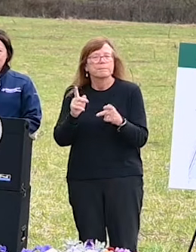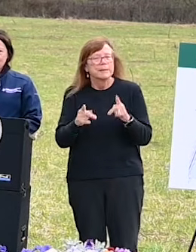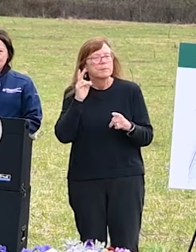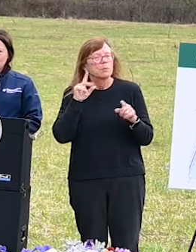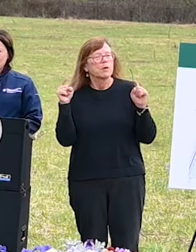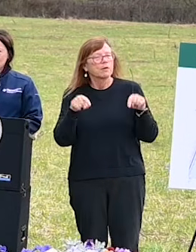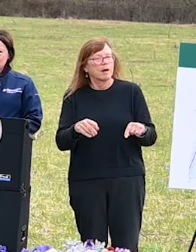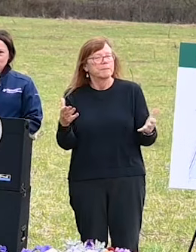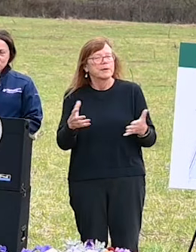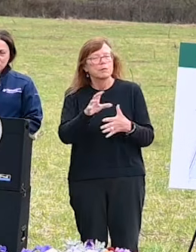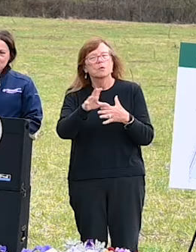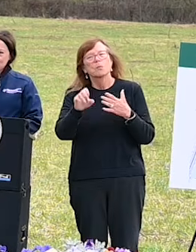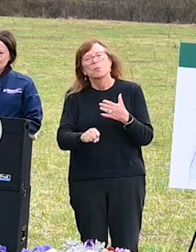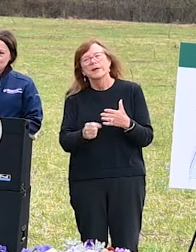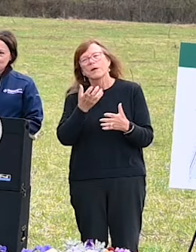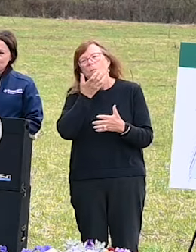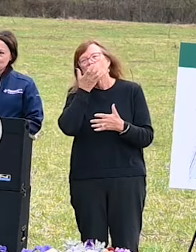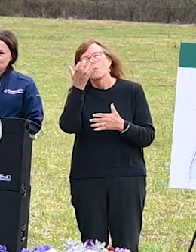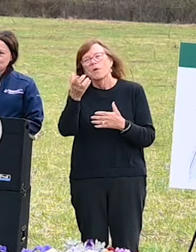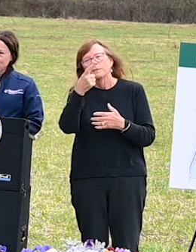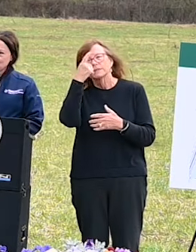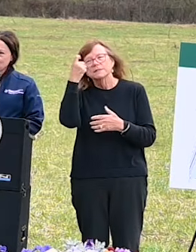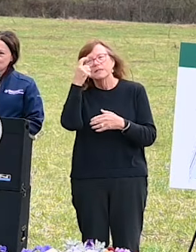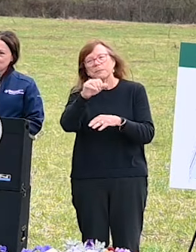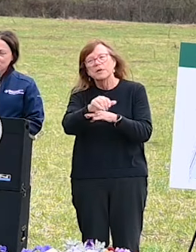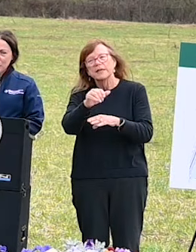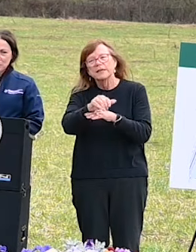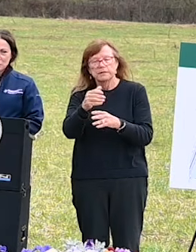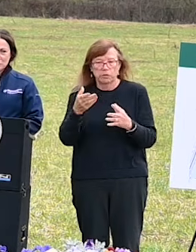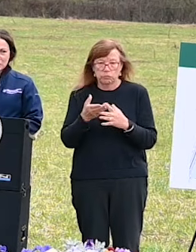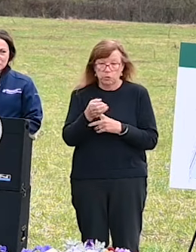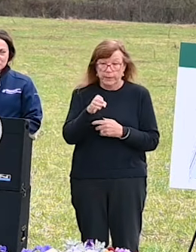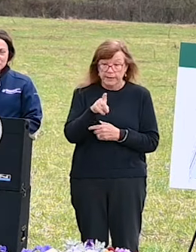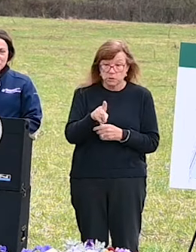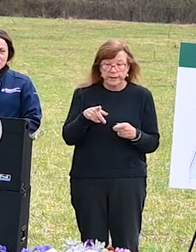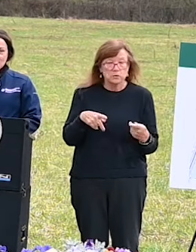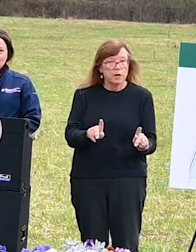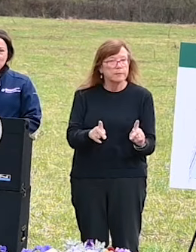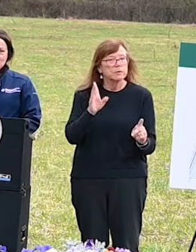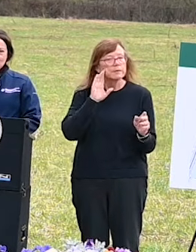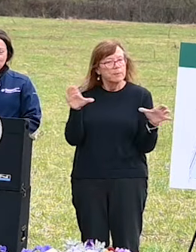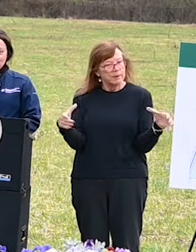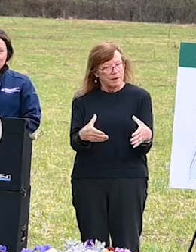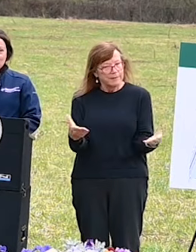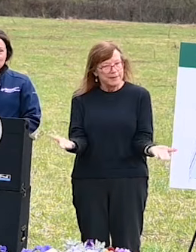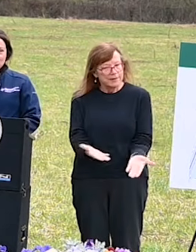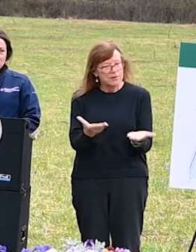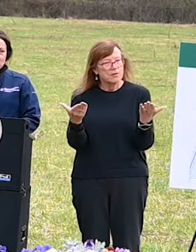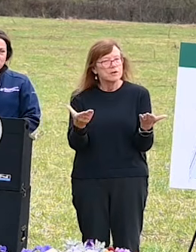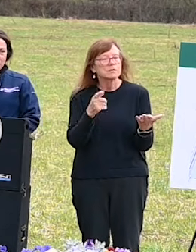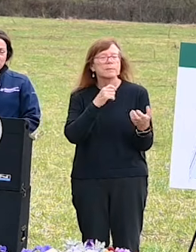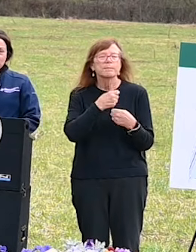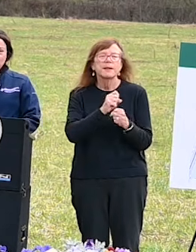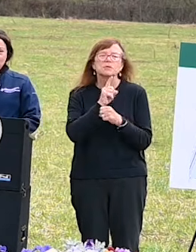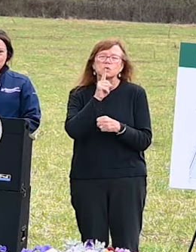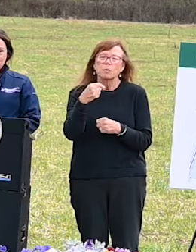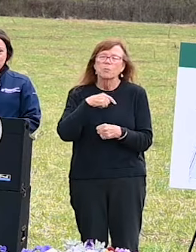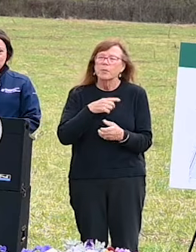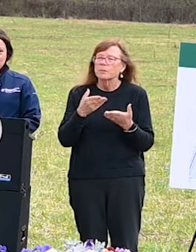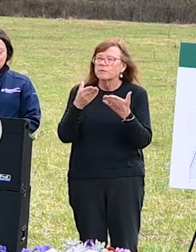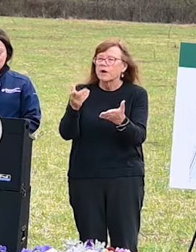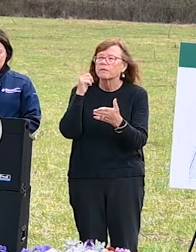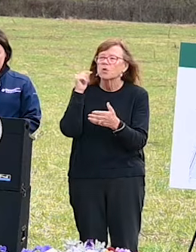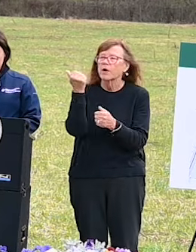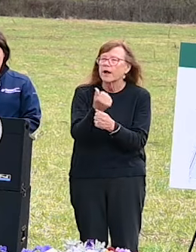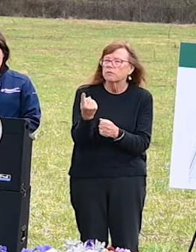weekend hours, warm summer evenings, and through educational opportunities to make sure that we are providing for